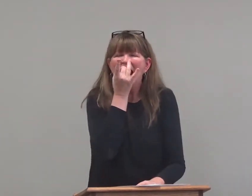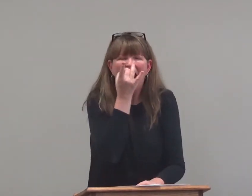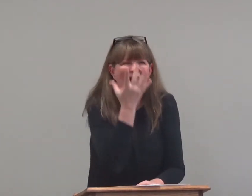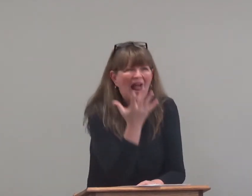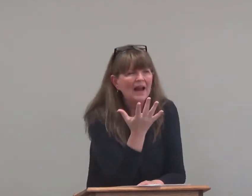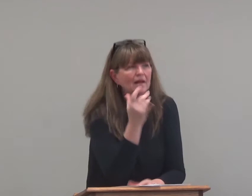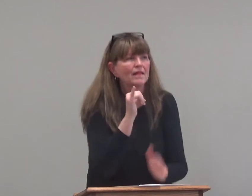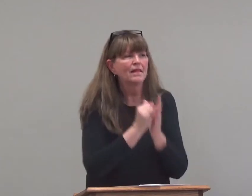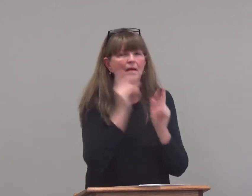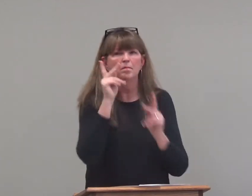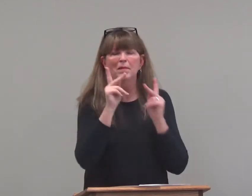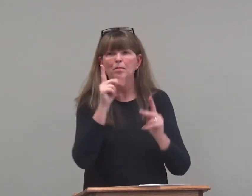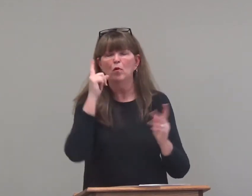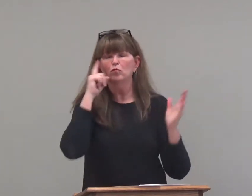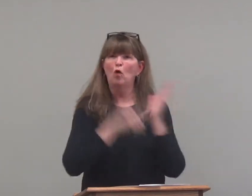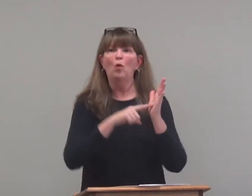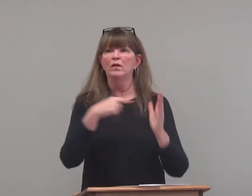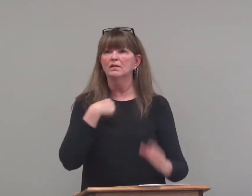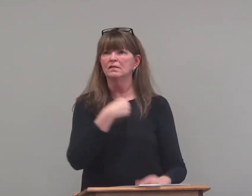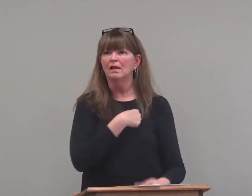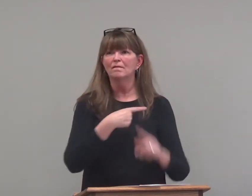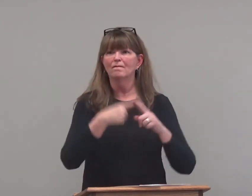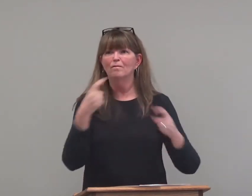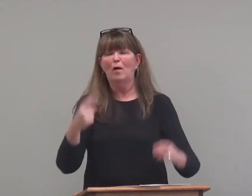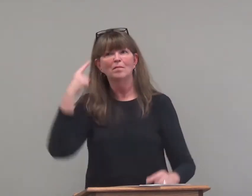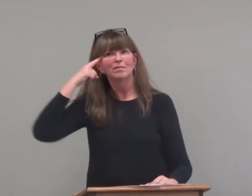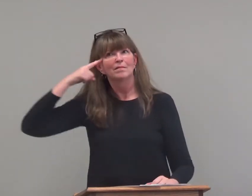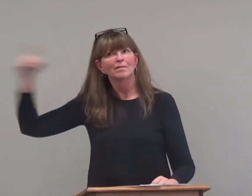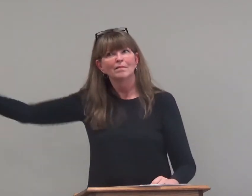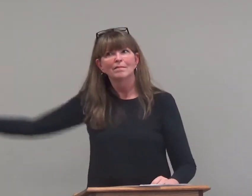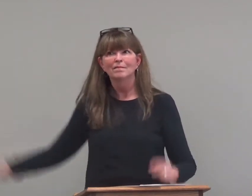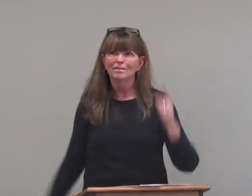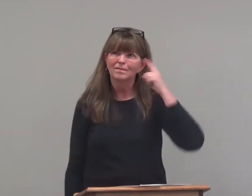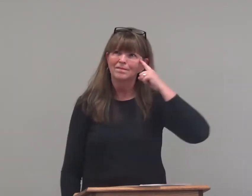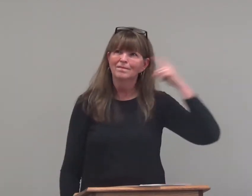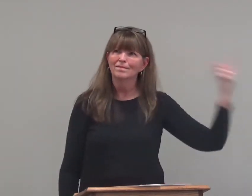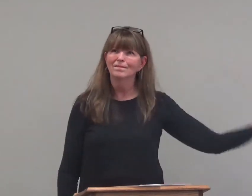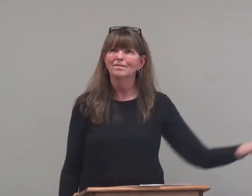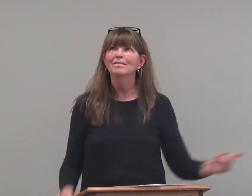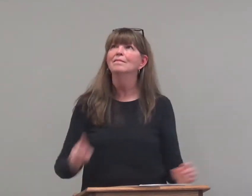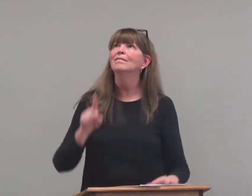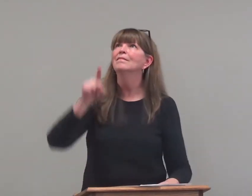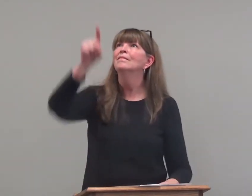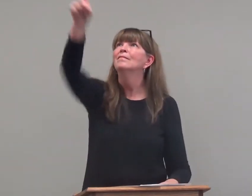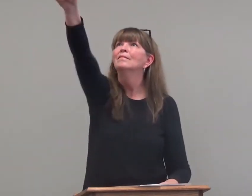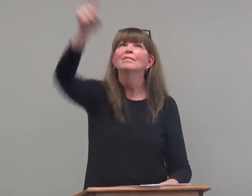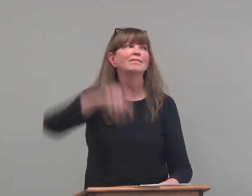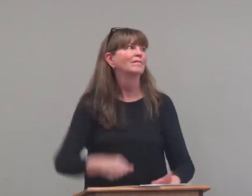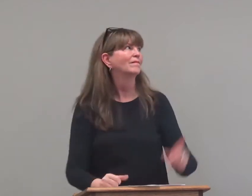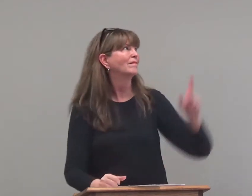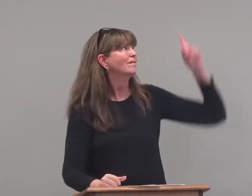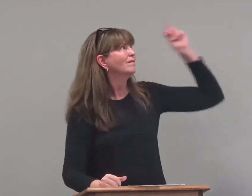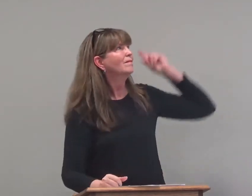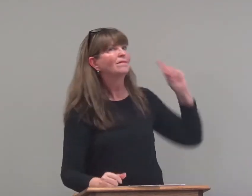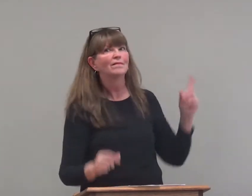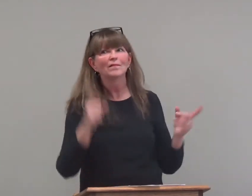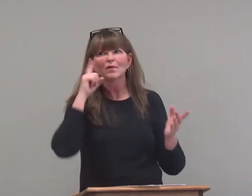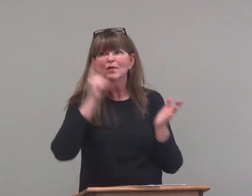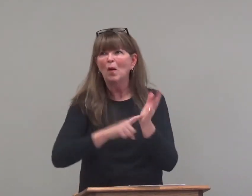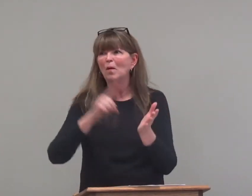brightly that people notice us from their peripheral vision, from far, from